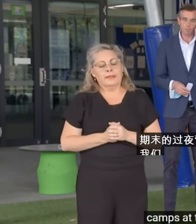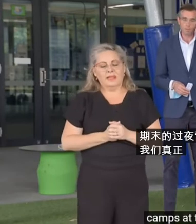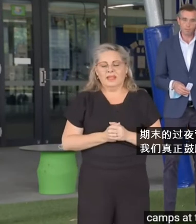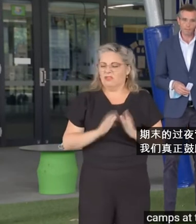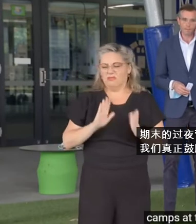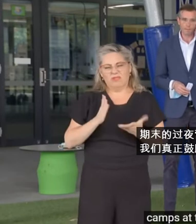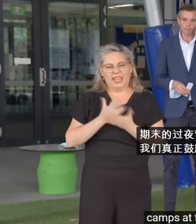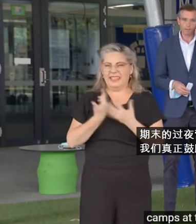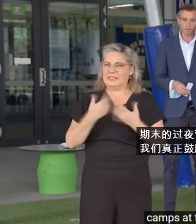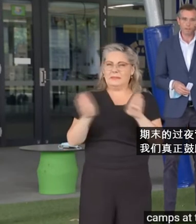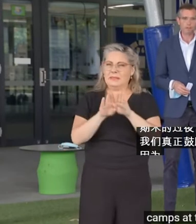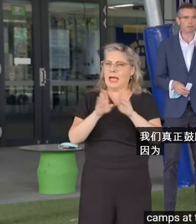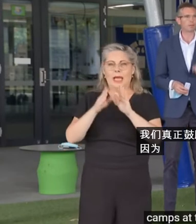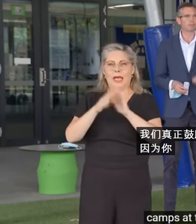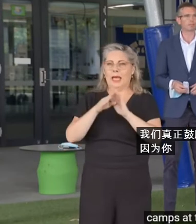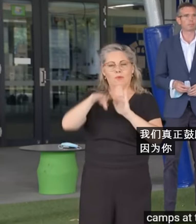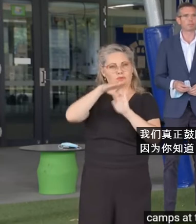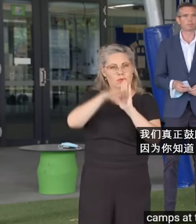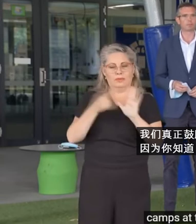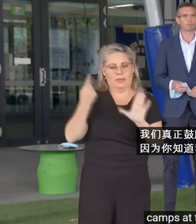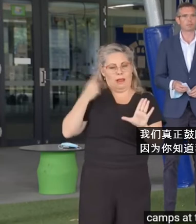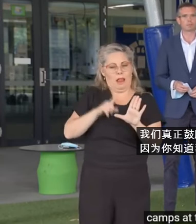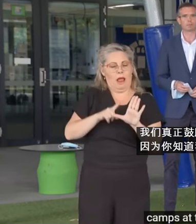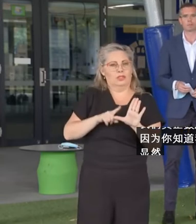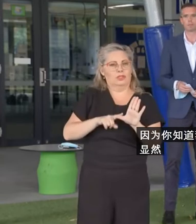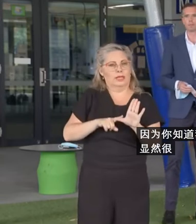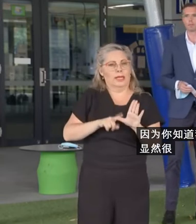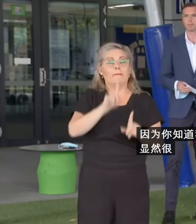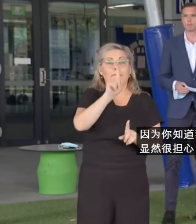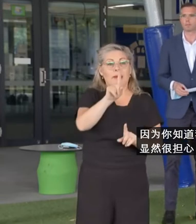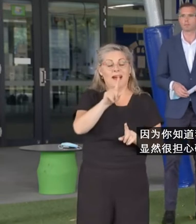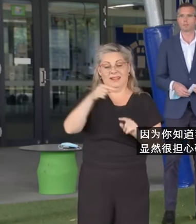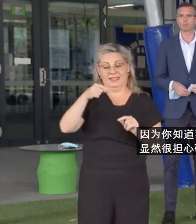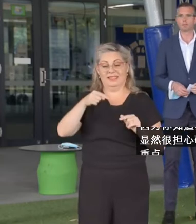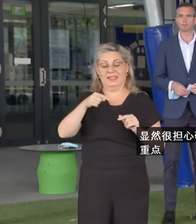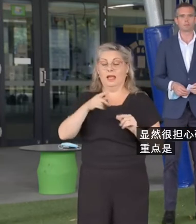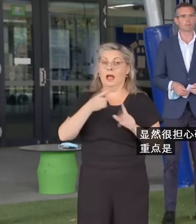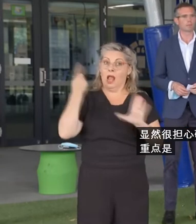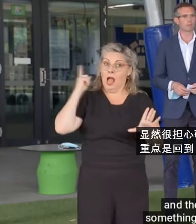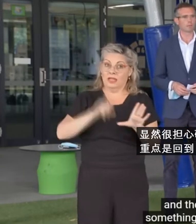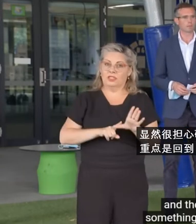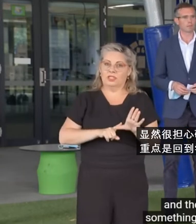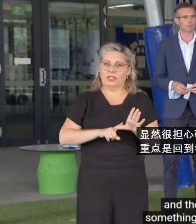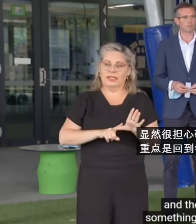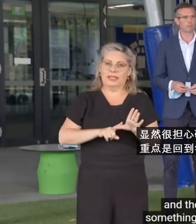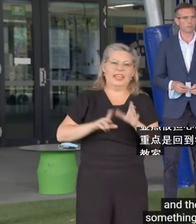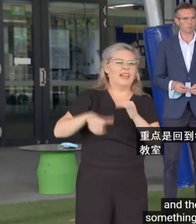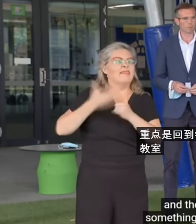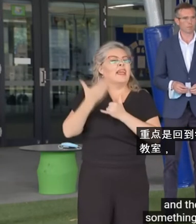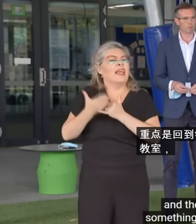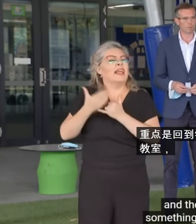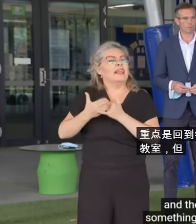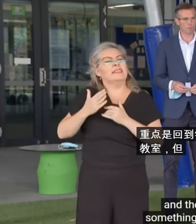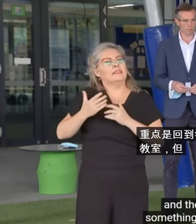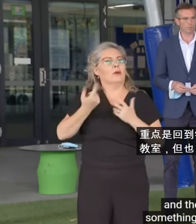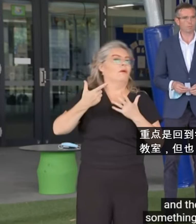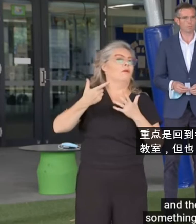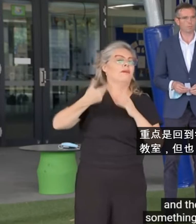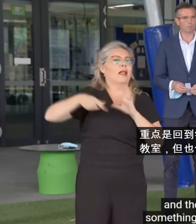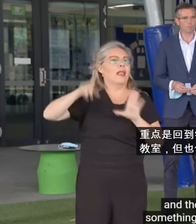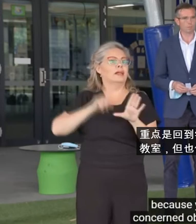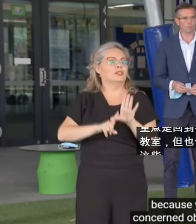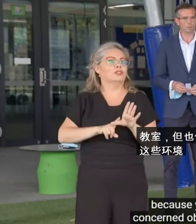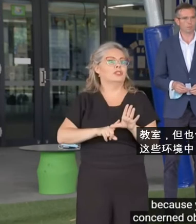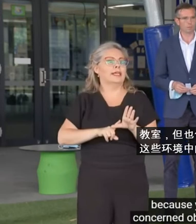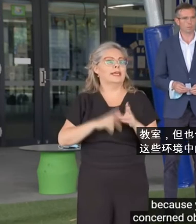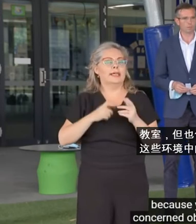weren't really something that we encouraged because, you know, we were concerned obviously about making sure the focus was on being back at school and in the classroom, but also